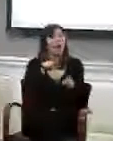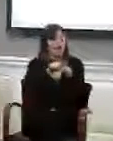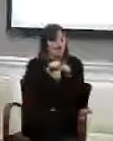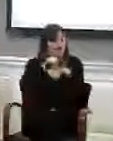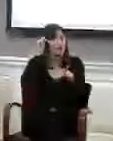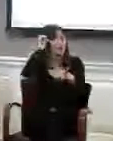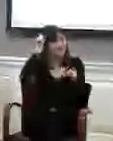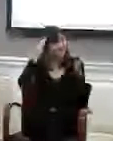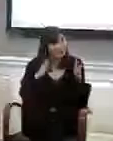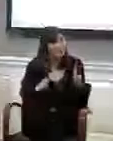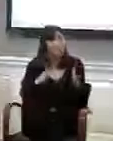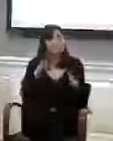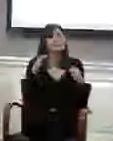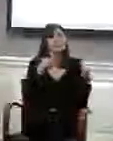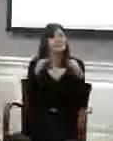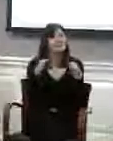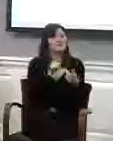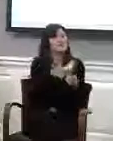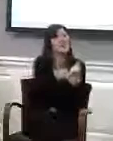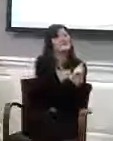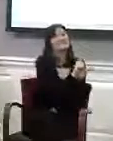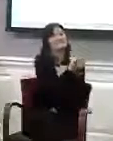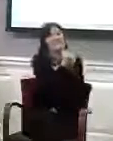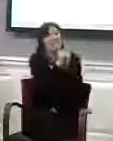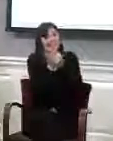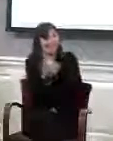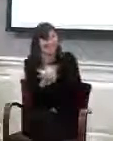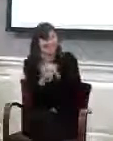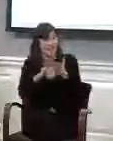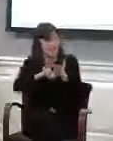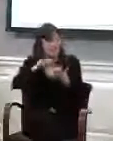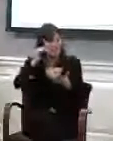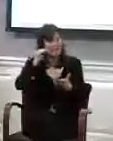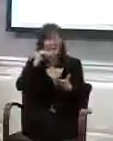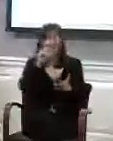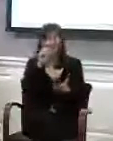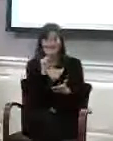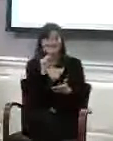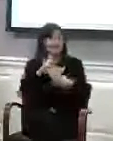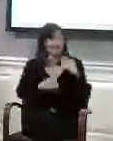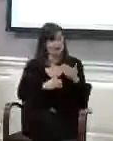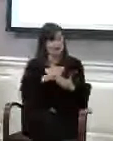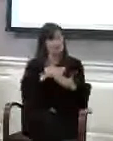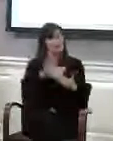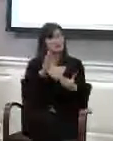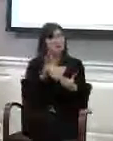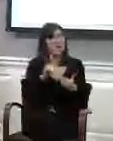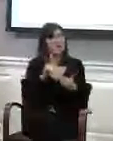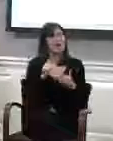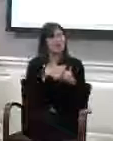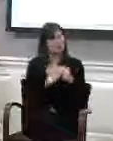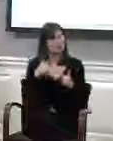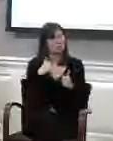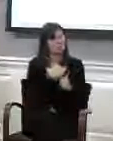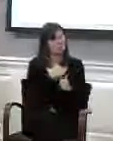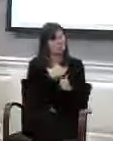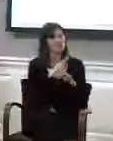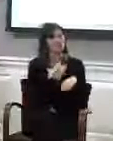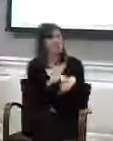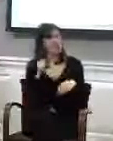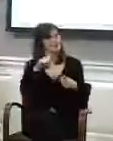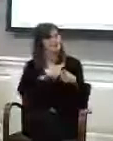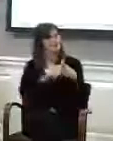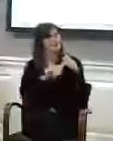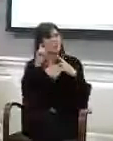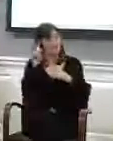defines transformative learning as the process by which we call into question are taken for granted frames of references